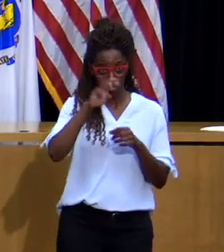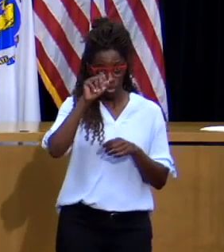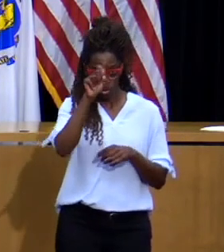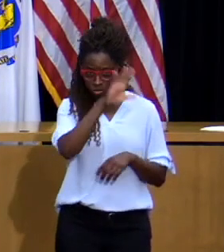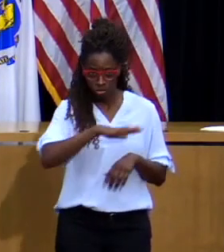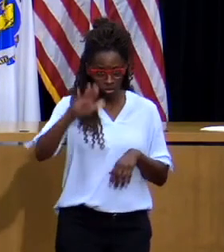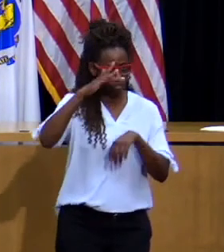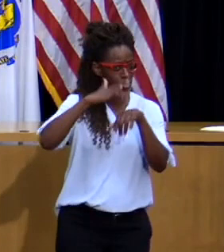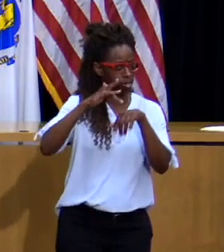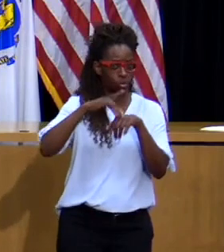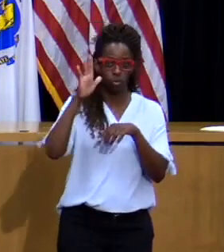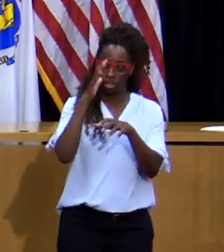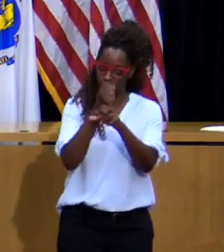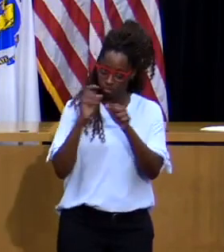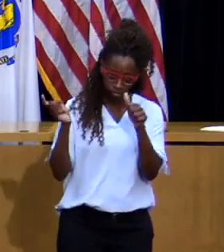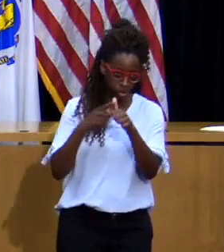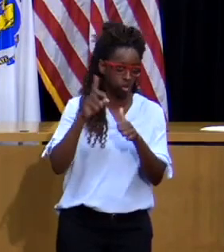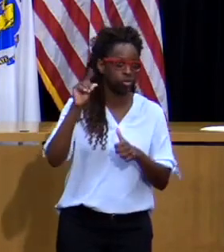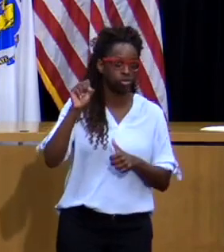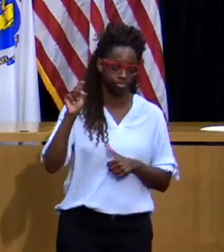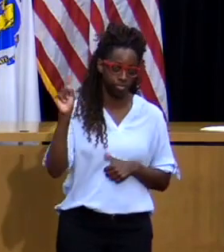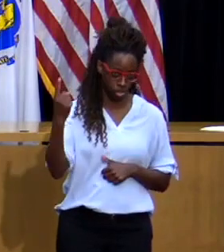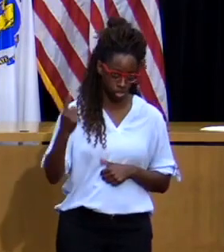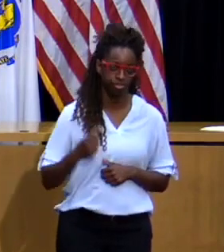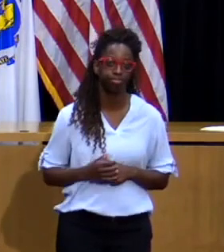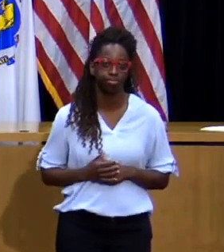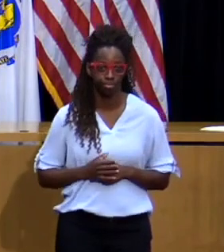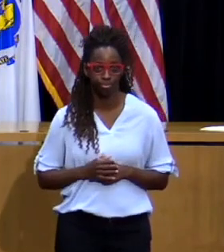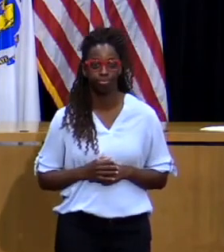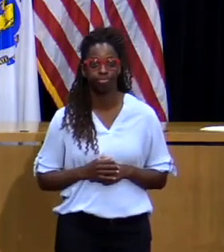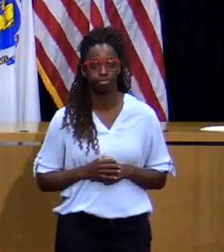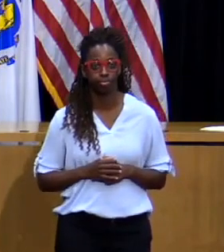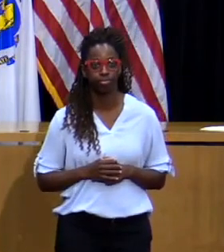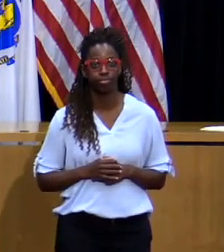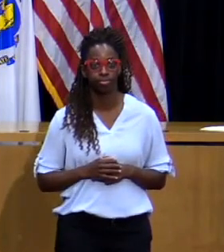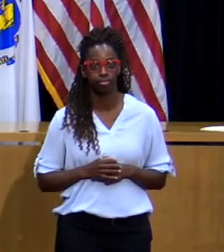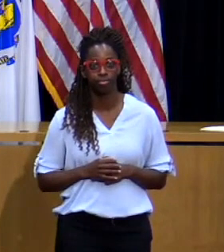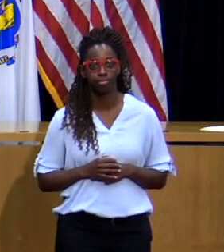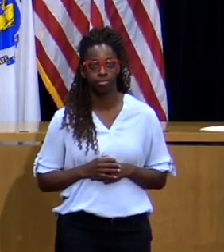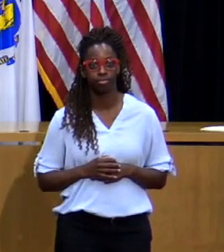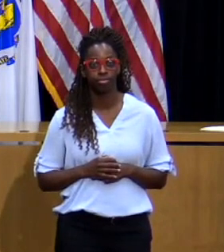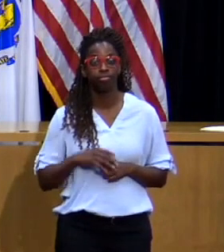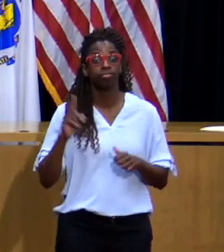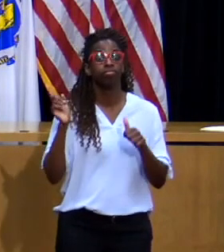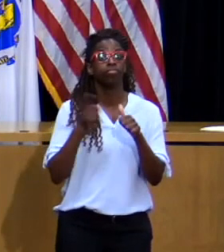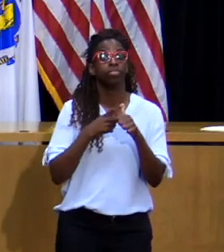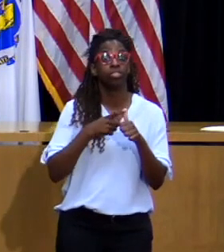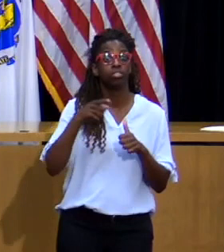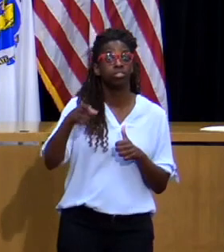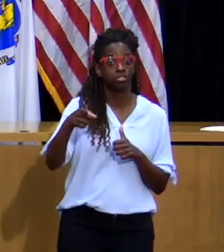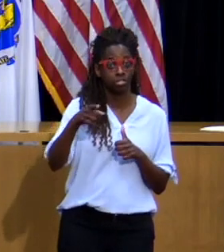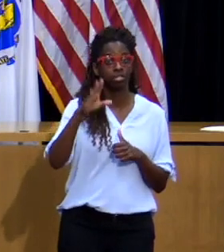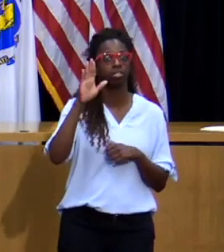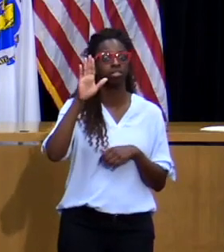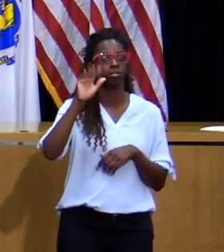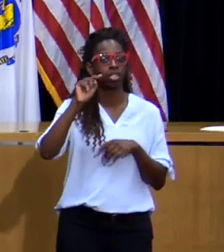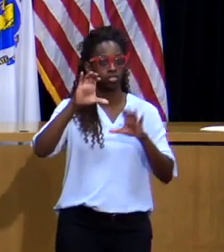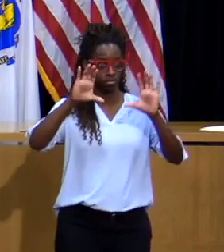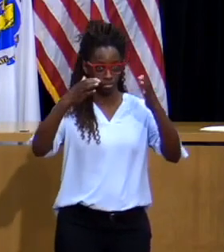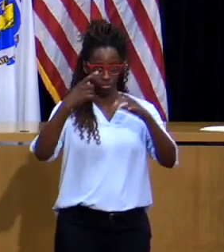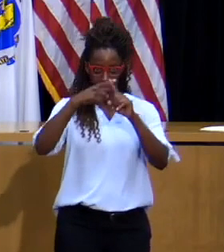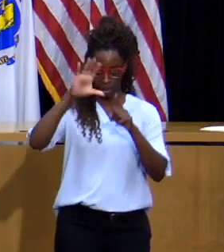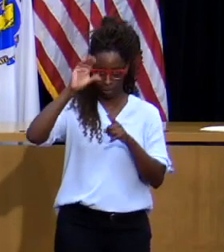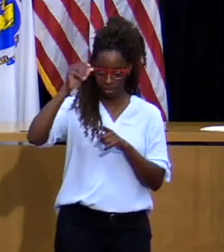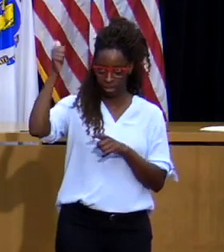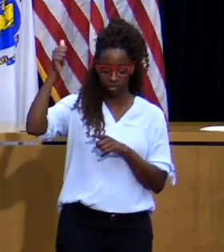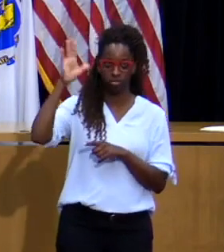selected who will directly receive the first doses directly from Pfizer are those who have access to ultra-cold freezer